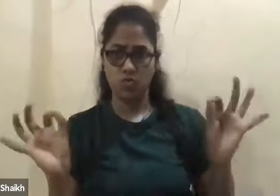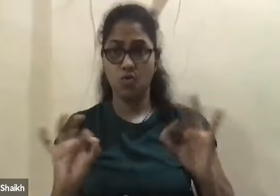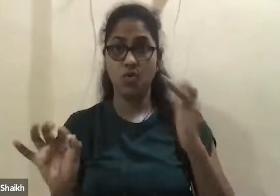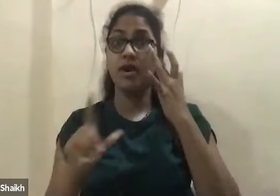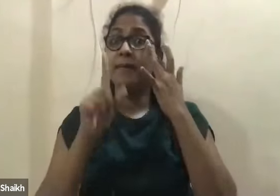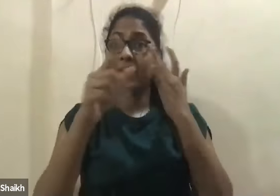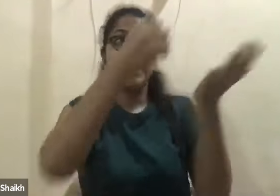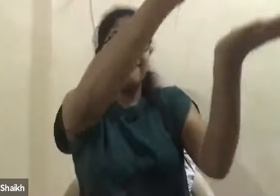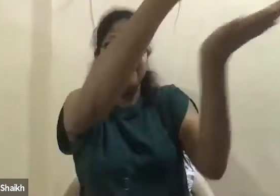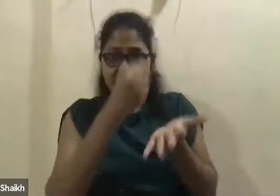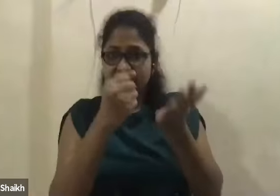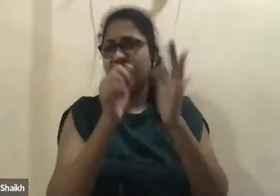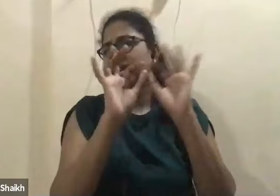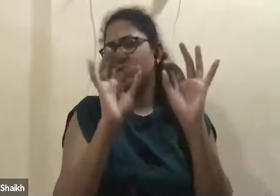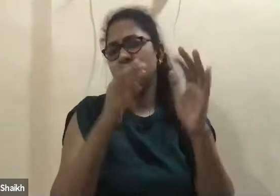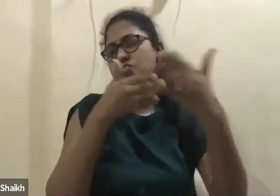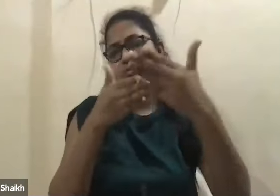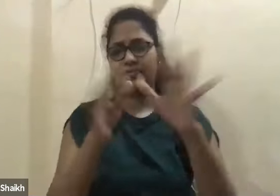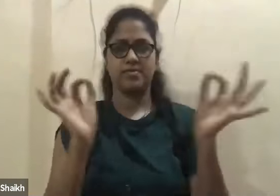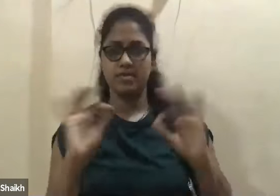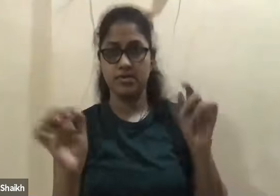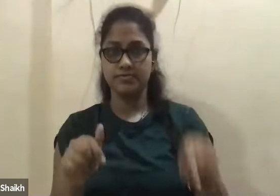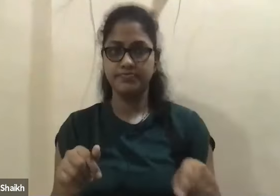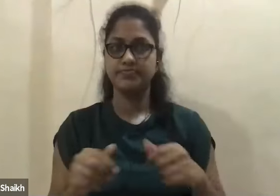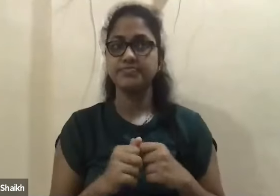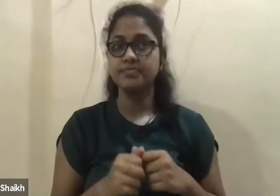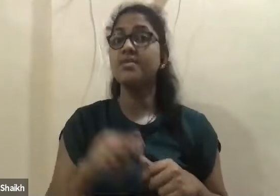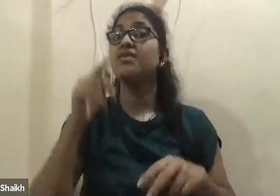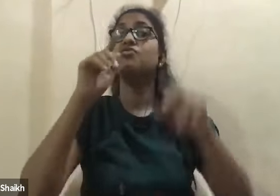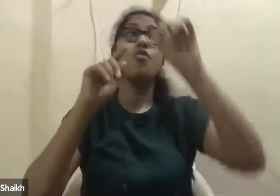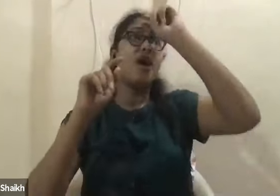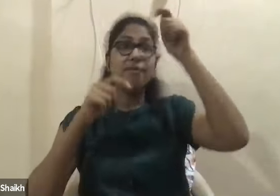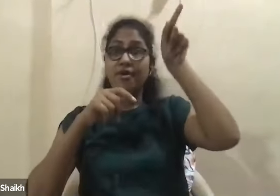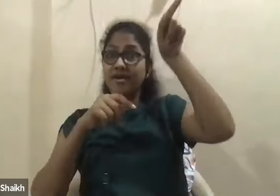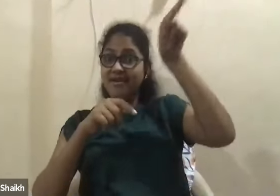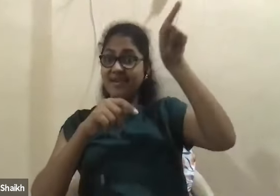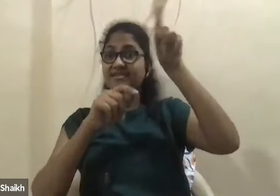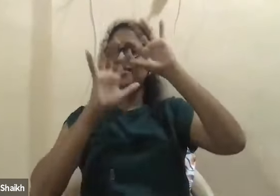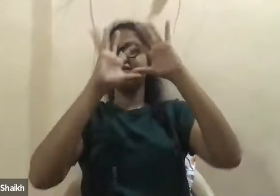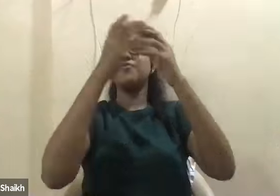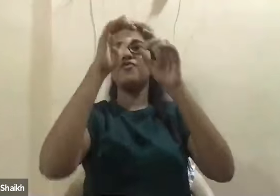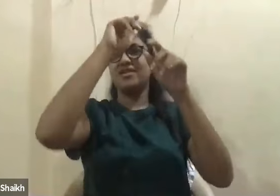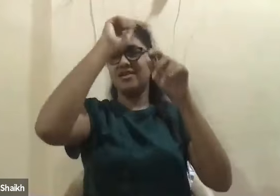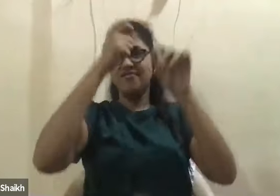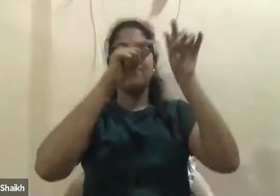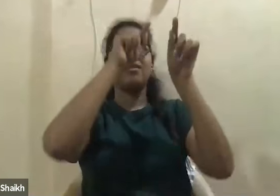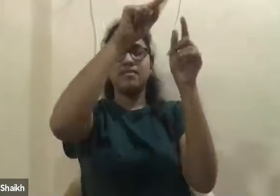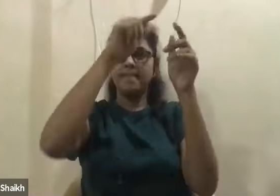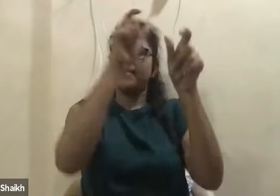funding and all, right? Okay. But, so the people abroad can fund, but like you said, am I